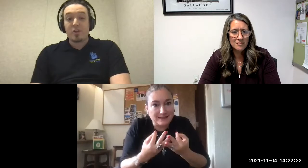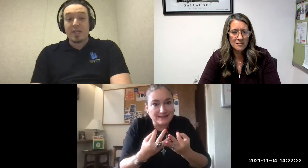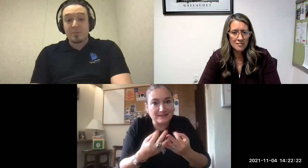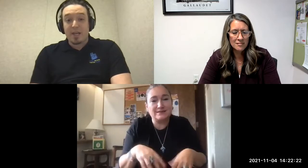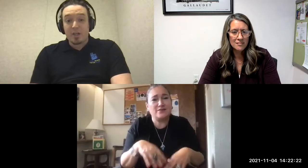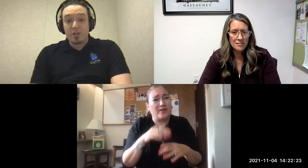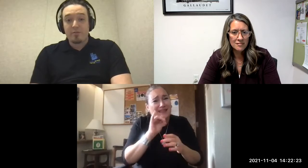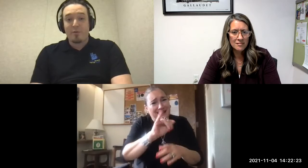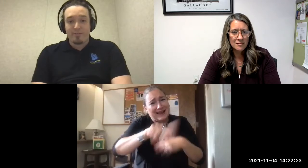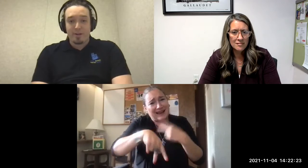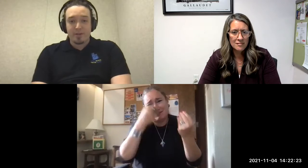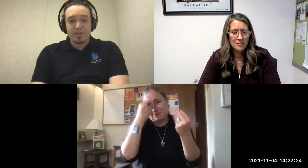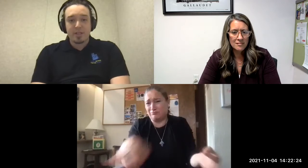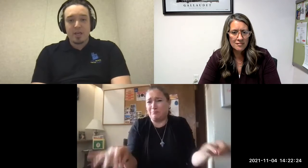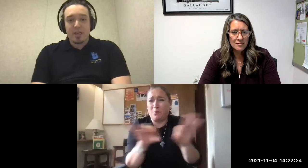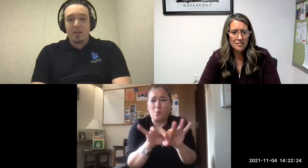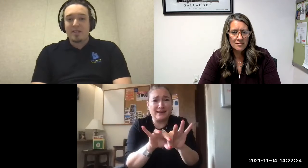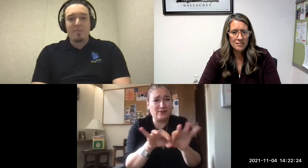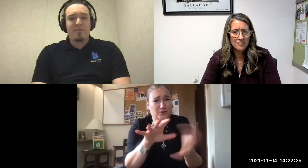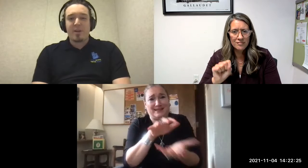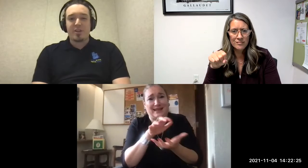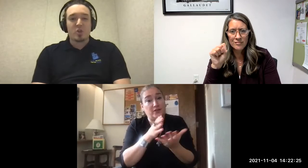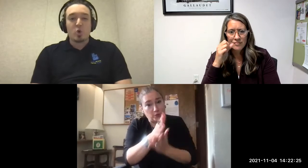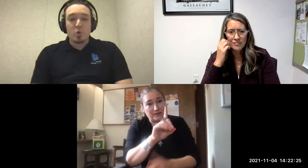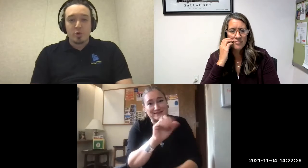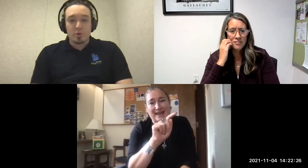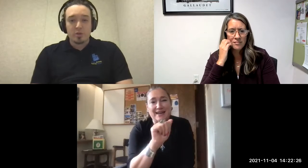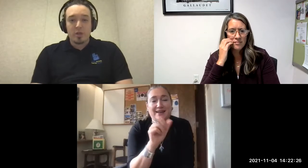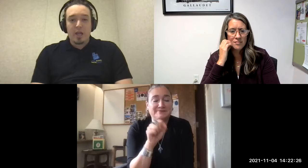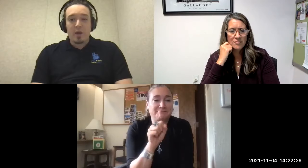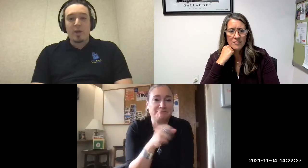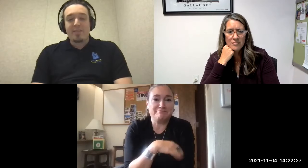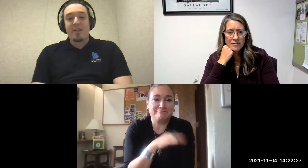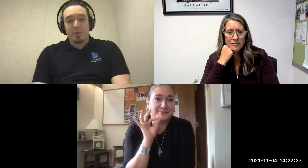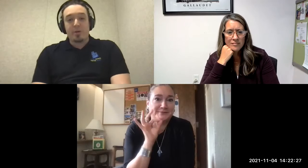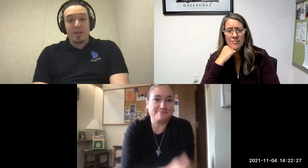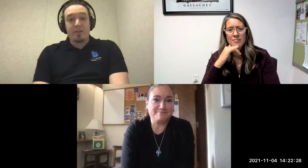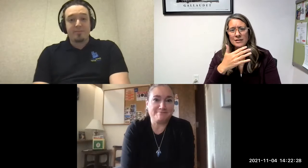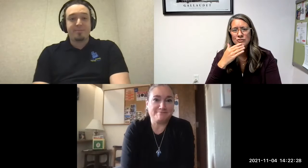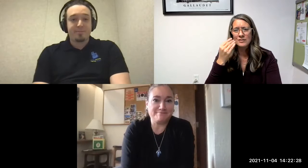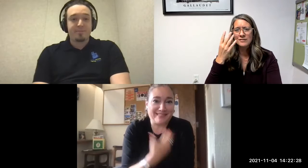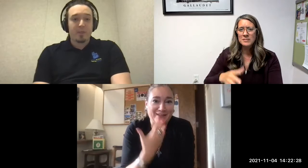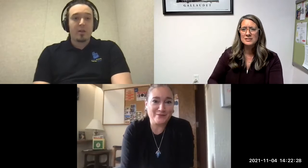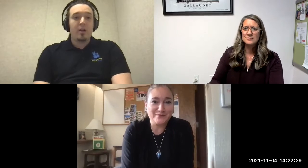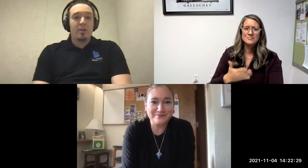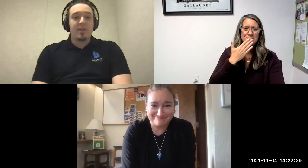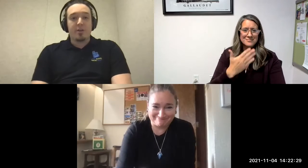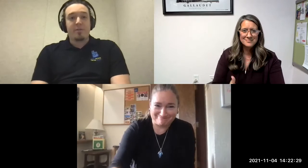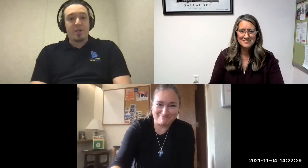in Spanish for families. That type of information is crucial, and we get that through data. That's good information.